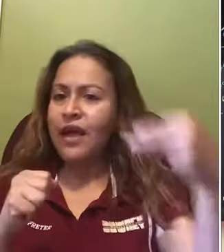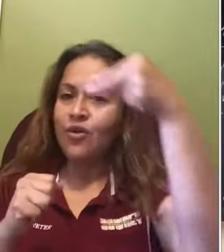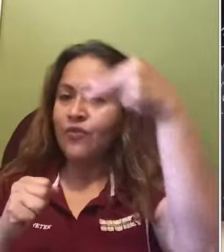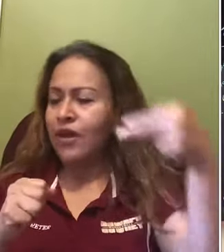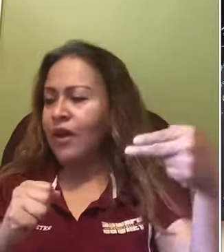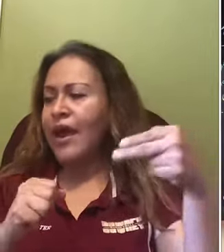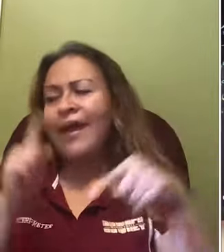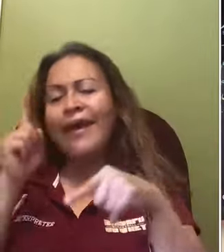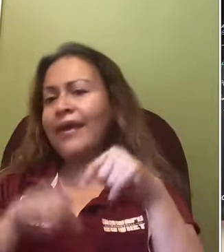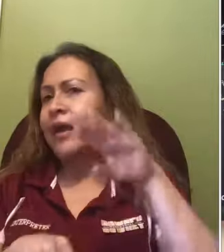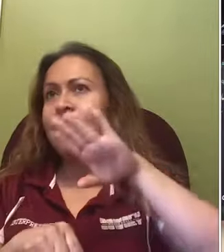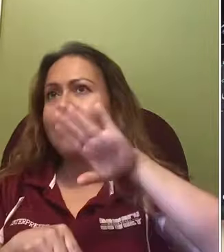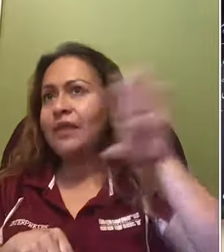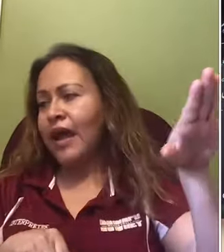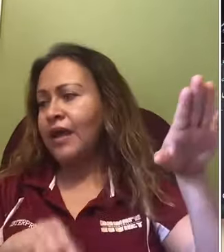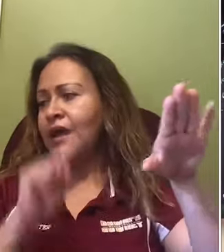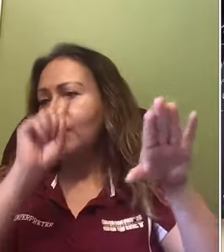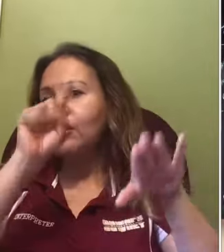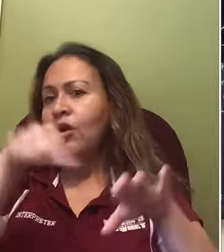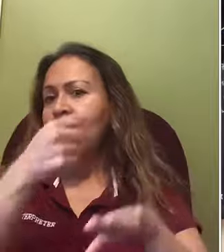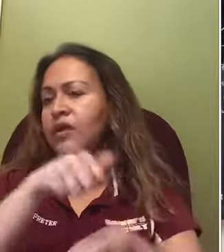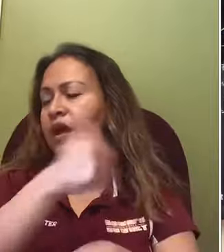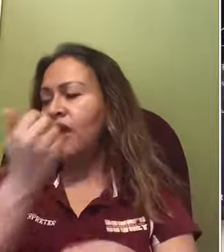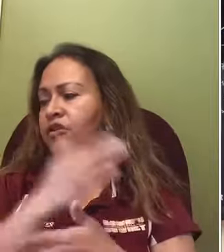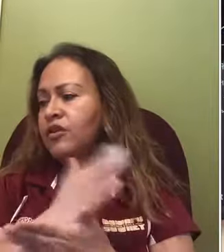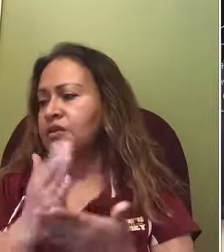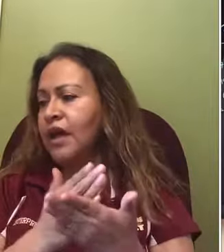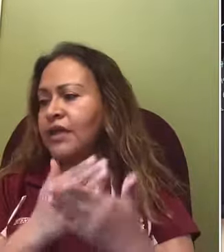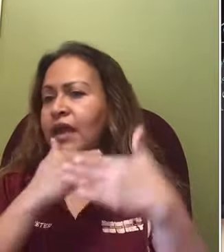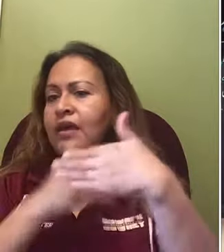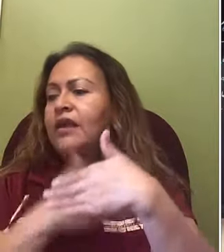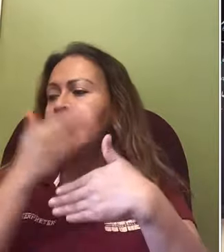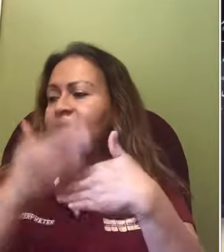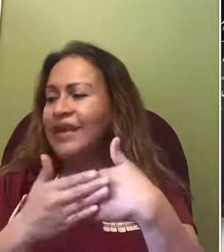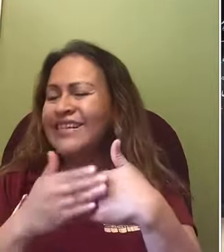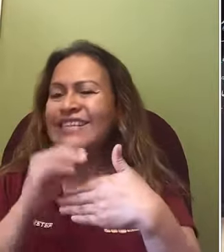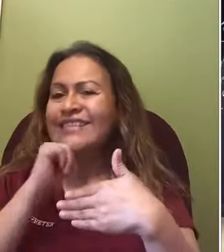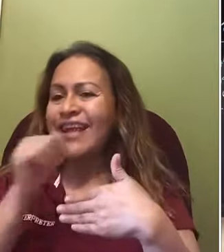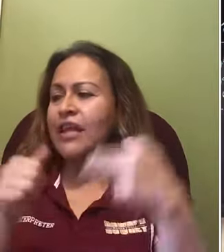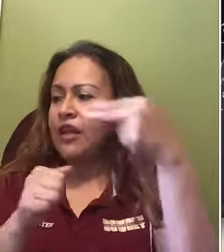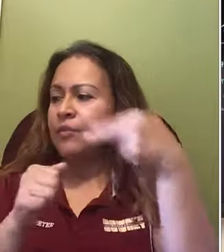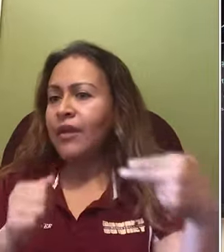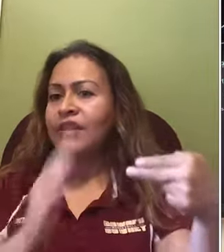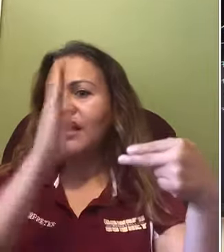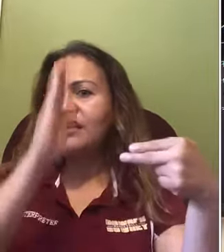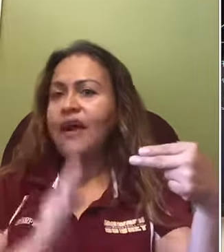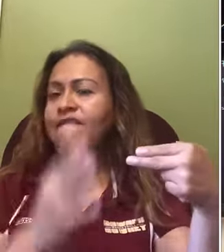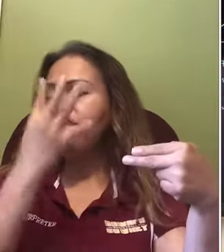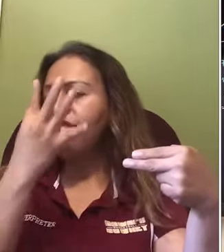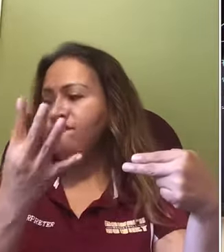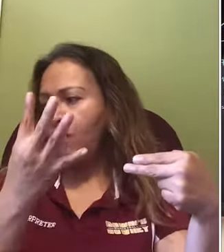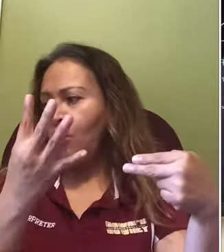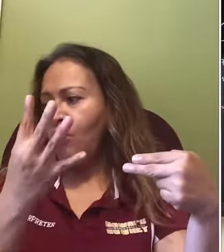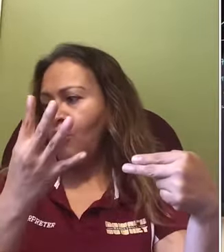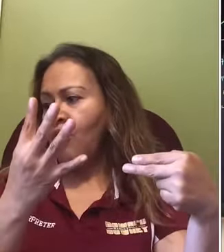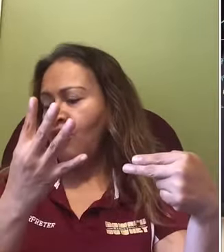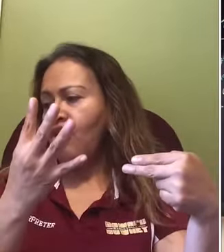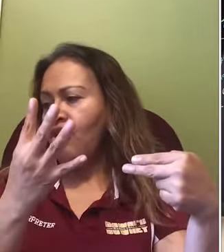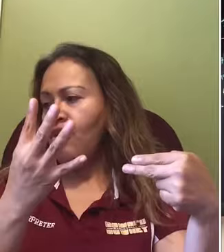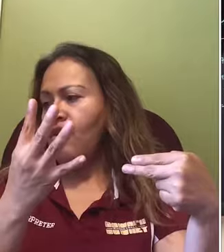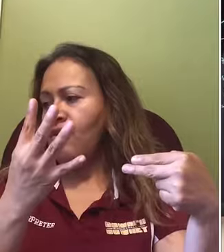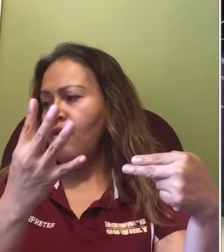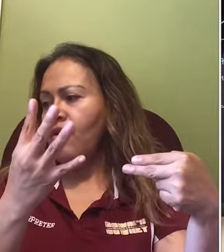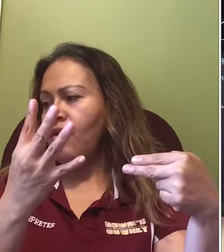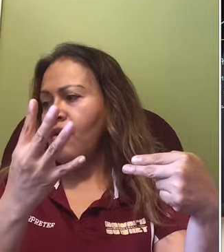it can't be that side. The only other side that's kind of adjacent to it, that isn't the hypotenuse, is this 4. So the adjacent side over